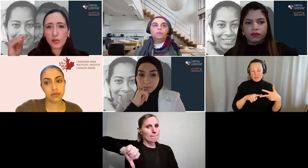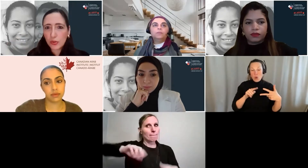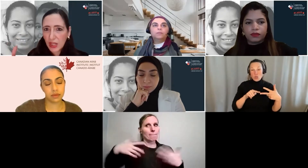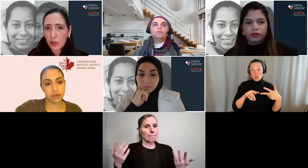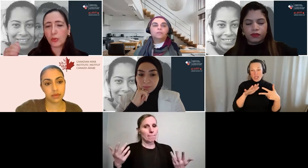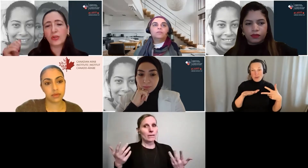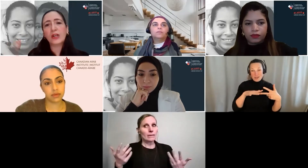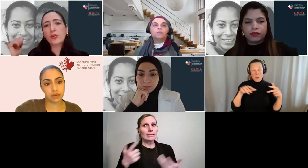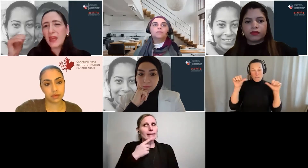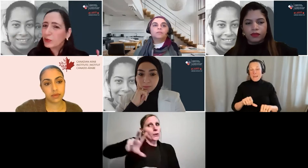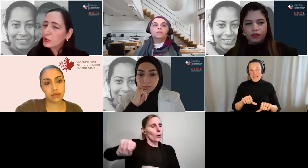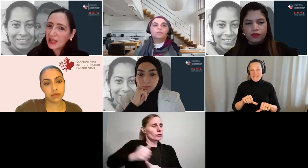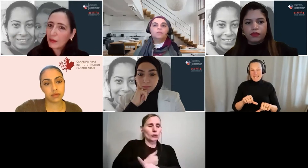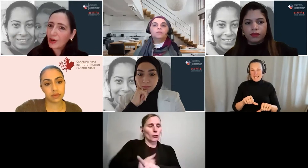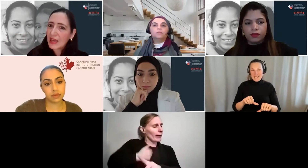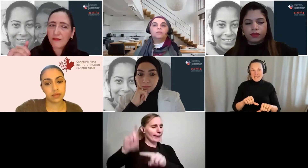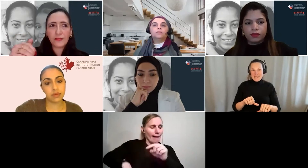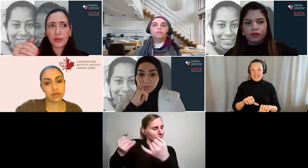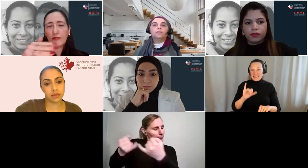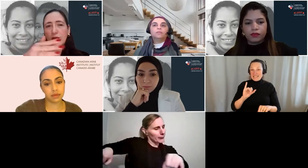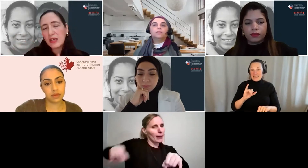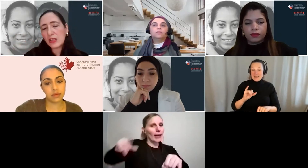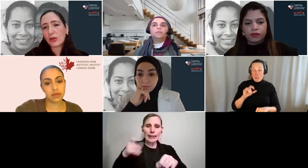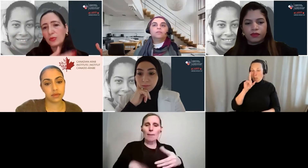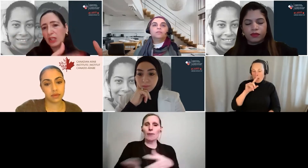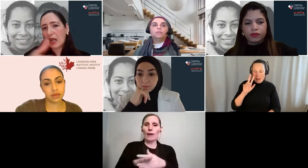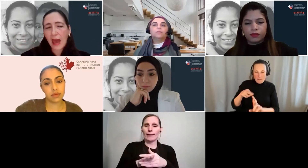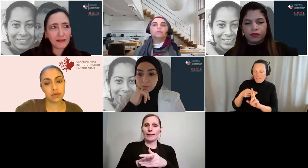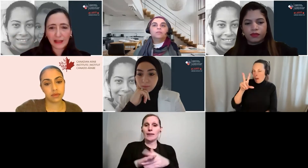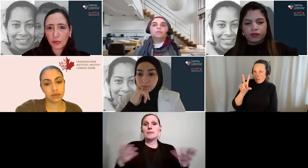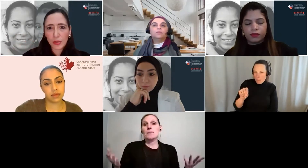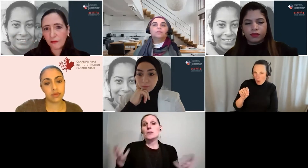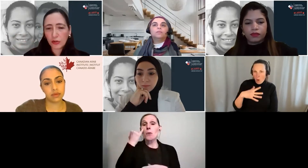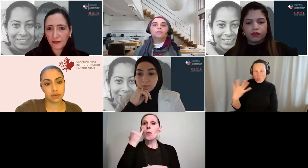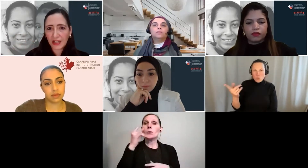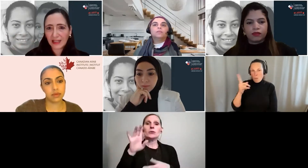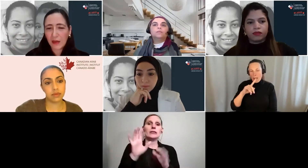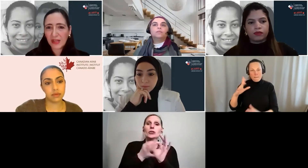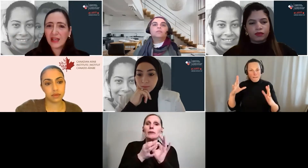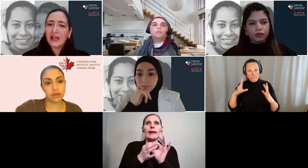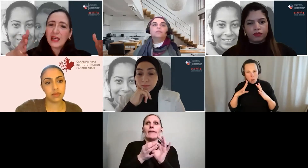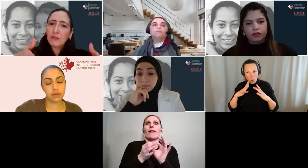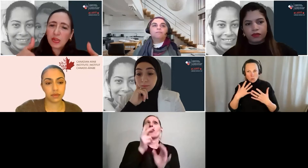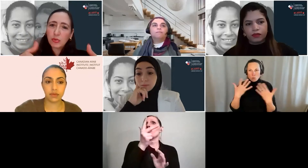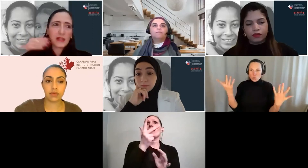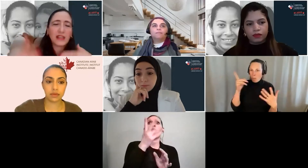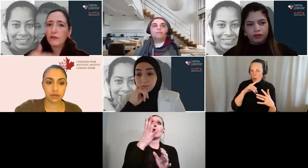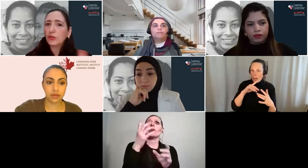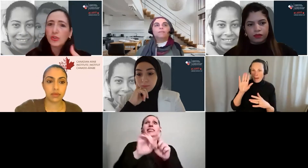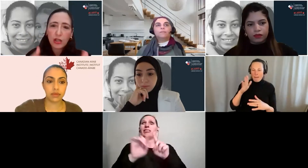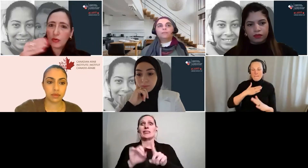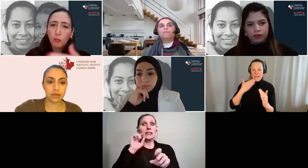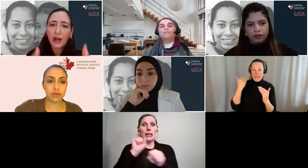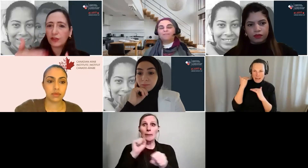limits, to say no, to be able to take a break. If you're in interpreting and have like 3-4 different assignments in between, instead